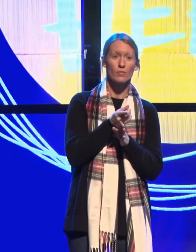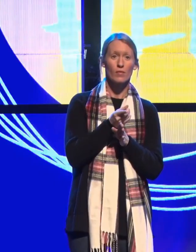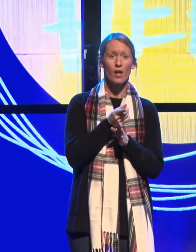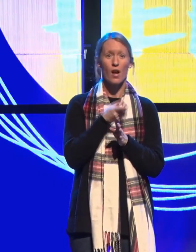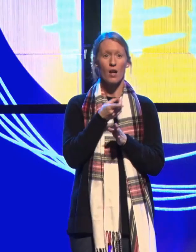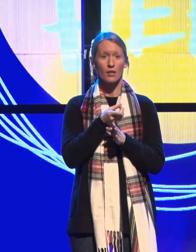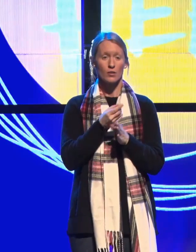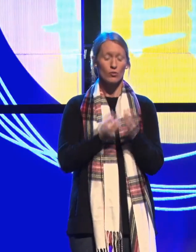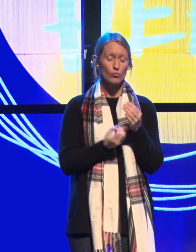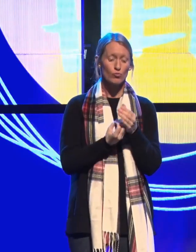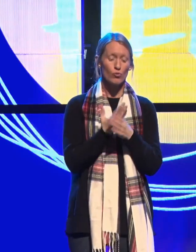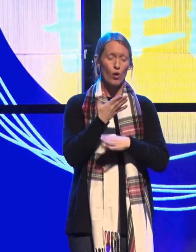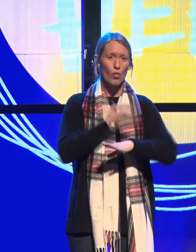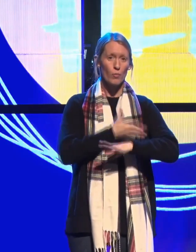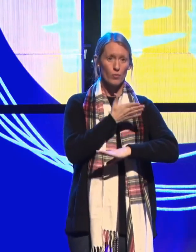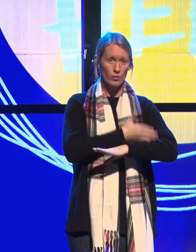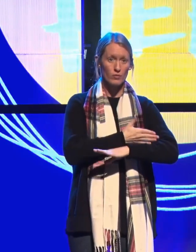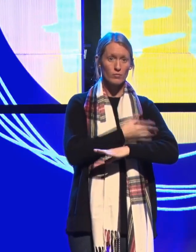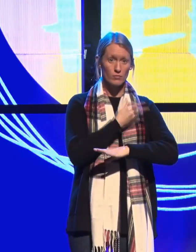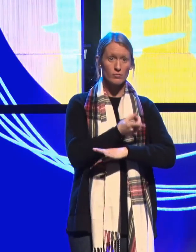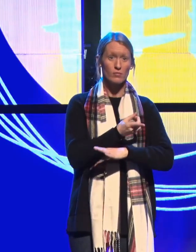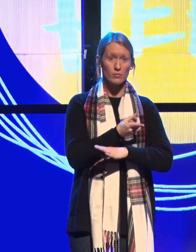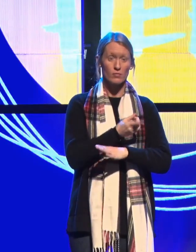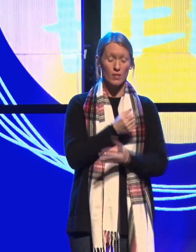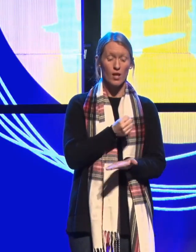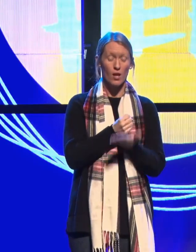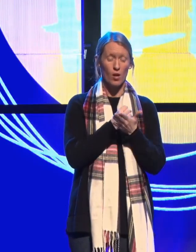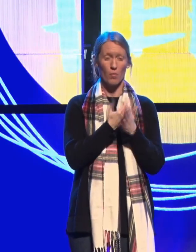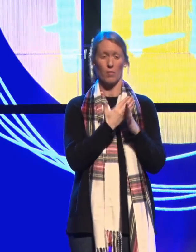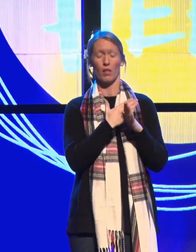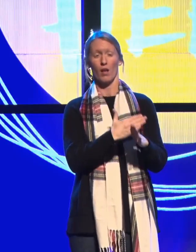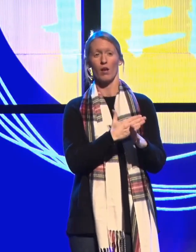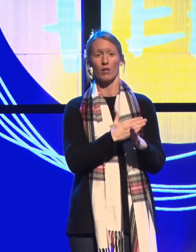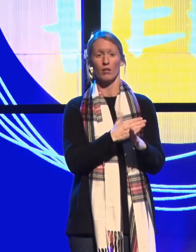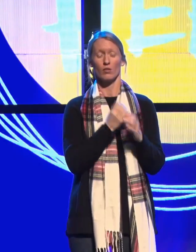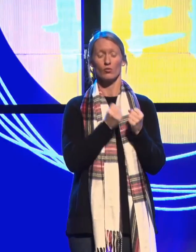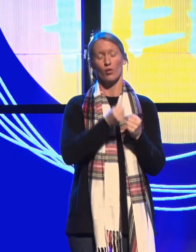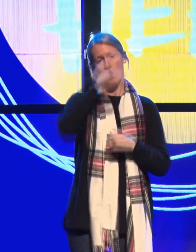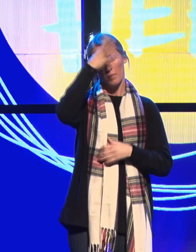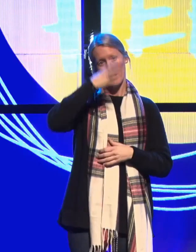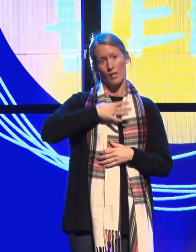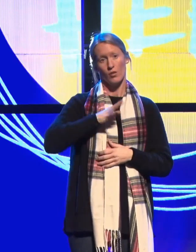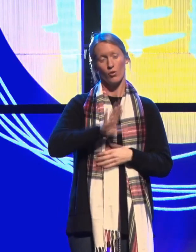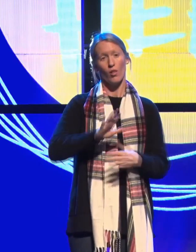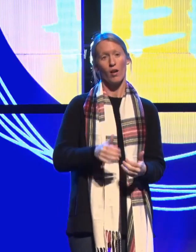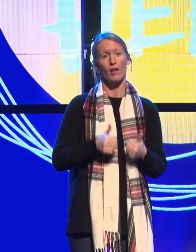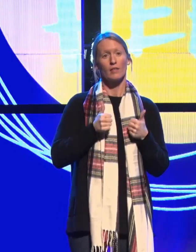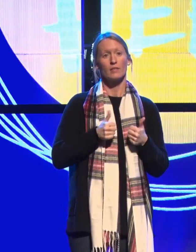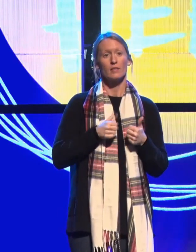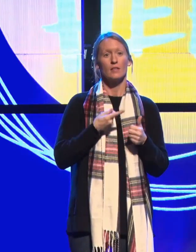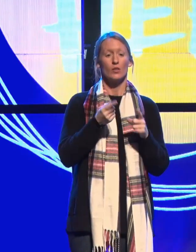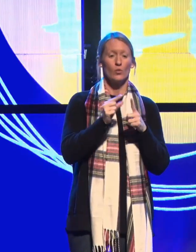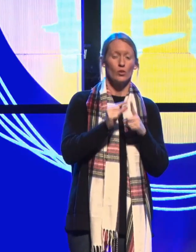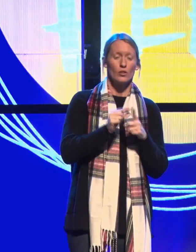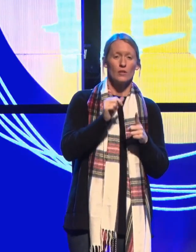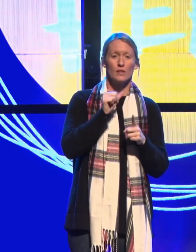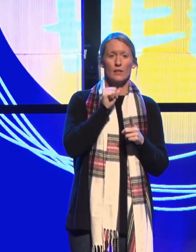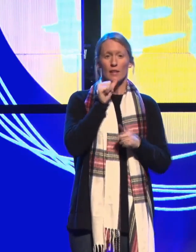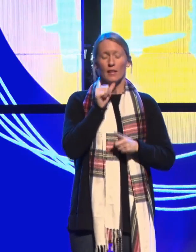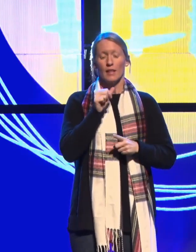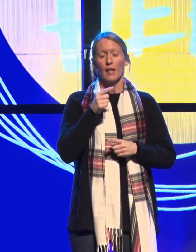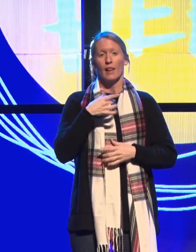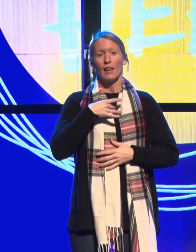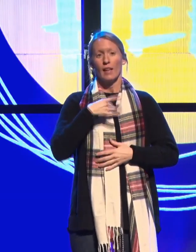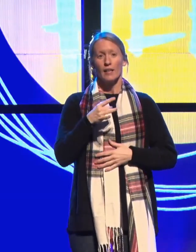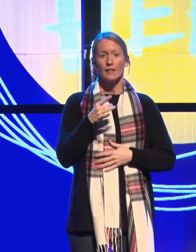way to tie up a strong man in your life. And here's a word that I don't like to say in church because it's been so abused, and it's been like